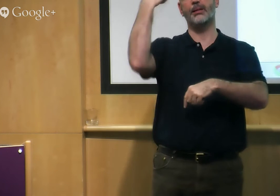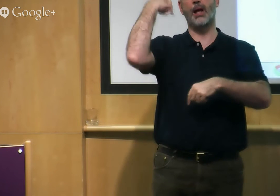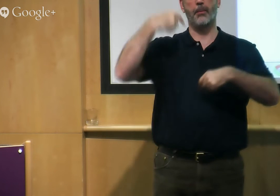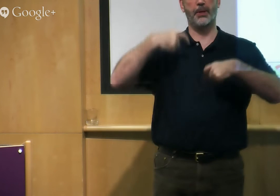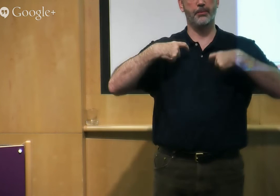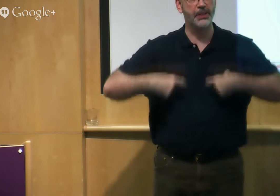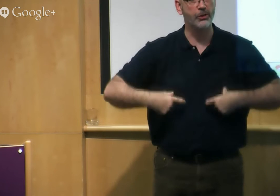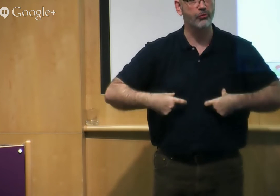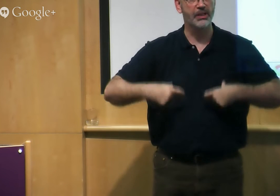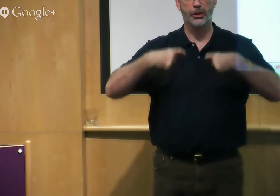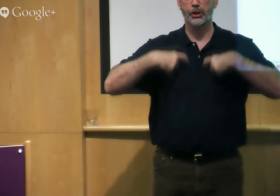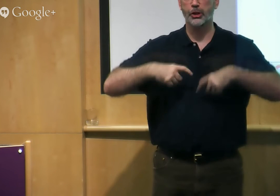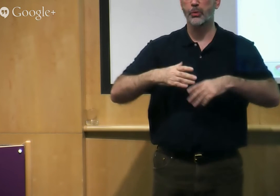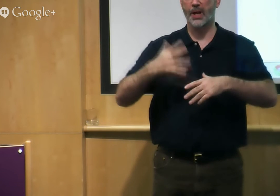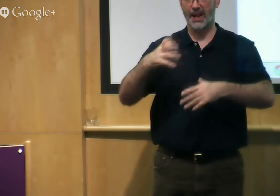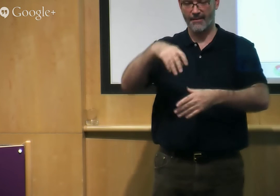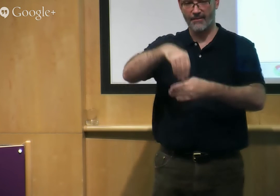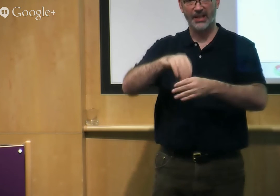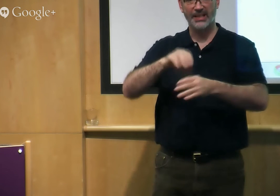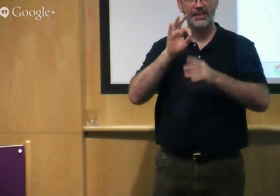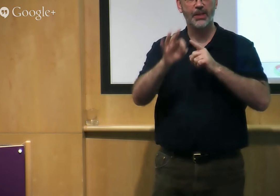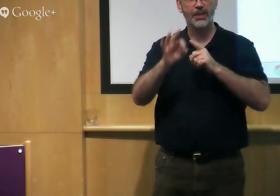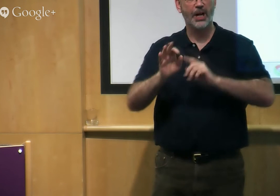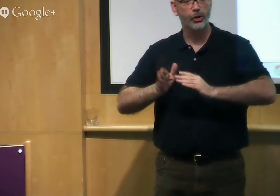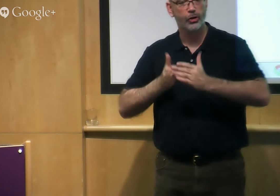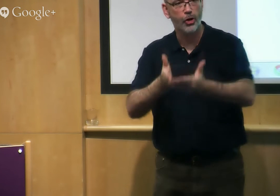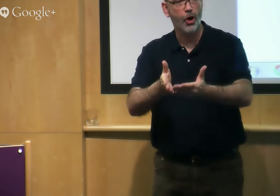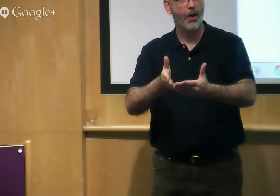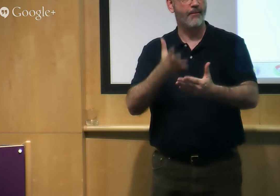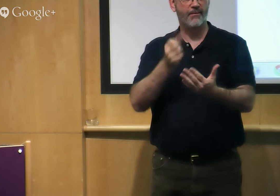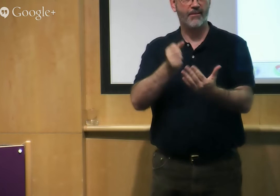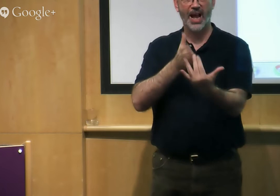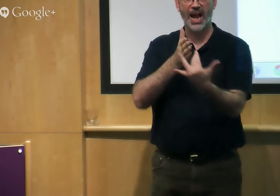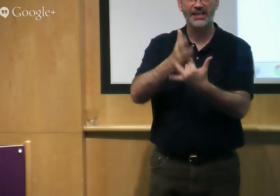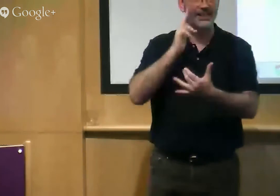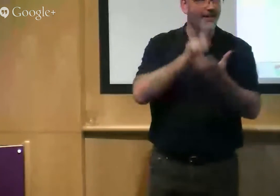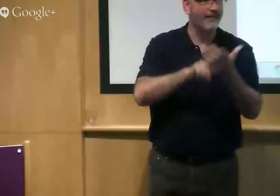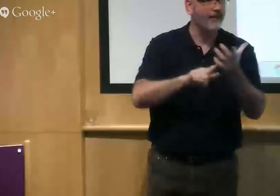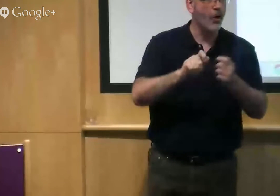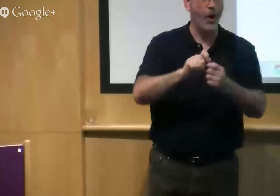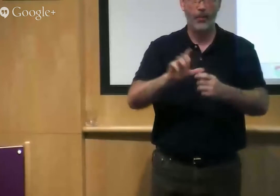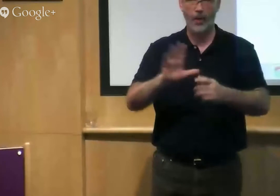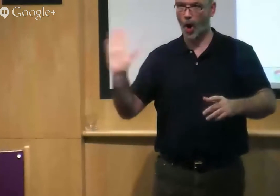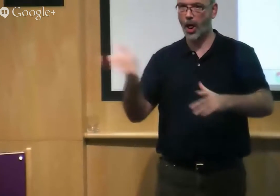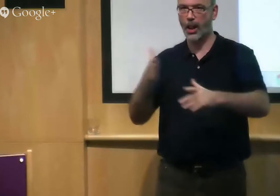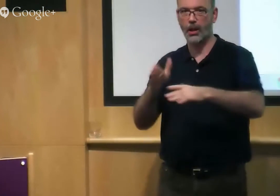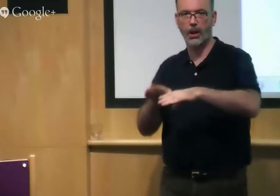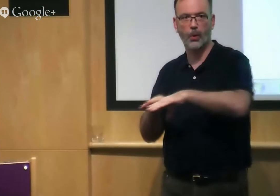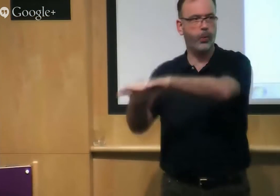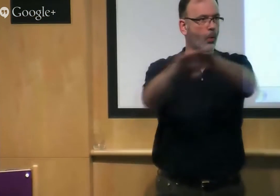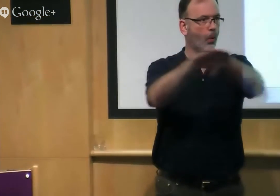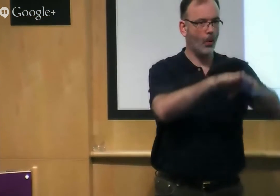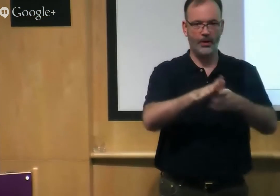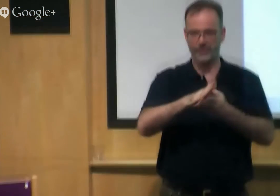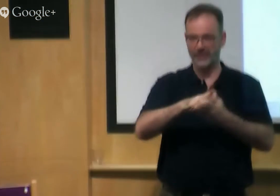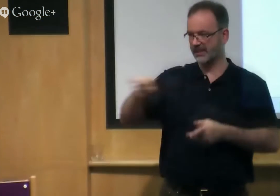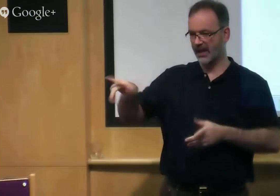up. It could be because of lack of motivation, but it could be because they've never understood the process. They've never understood what they have to do in the